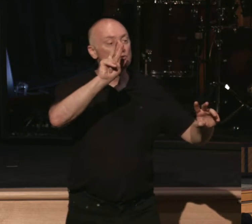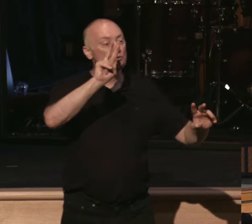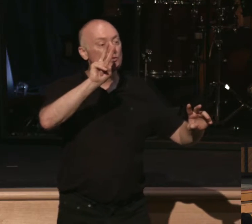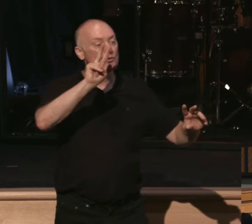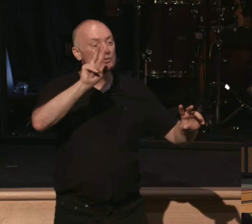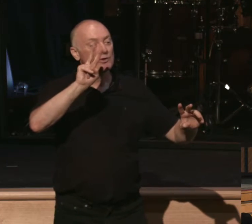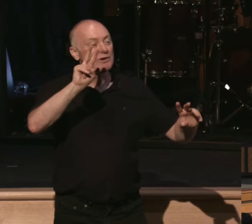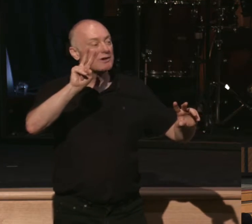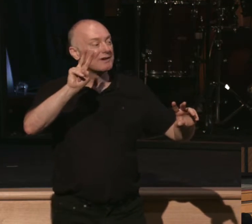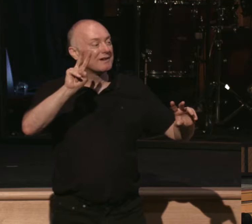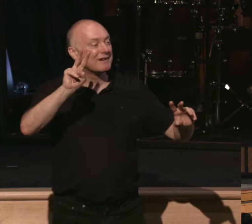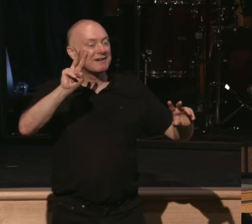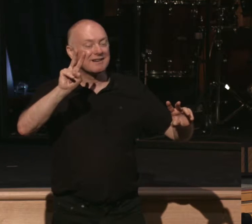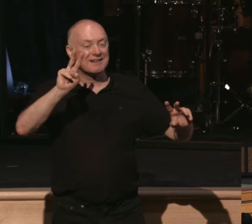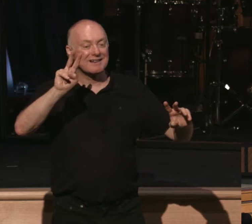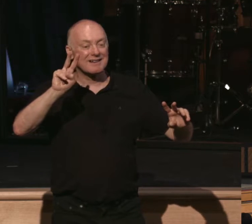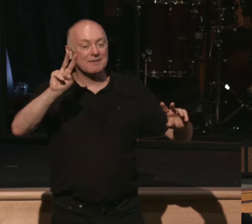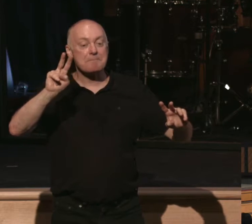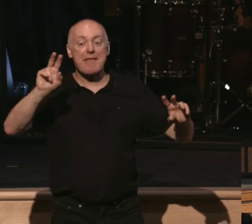2,